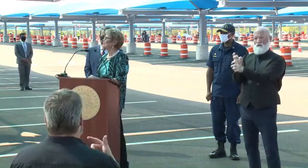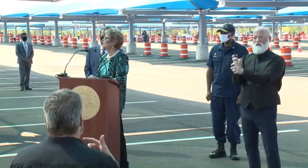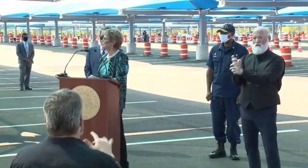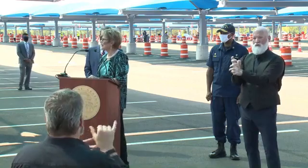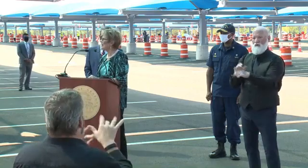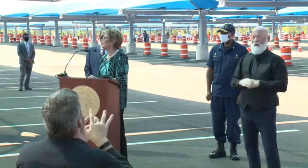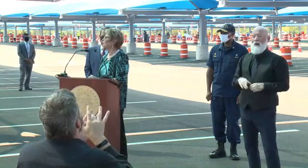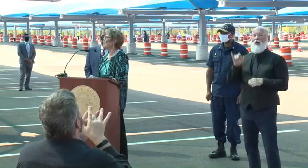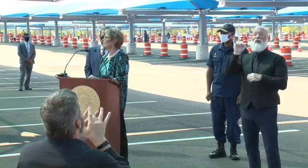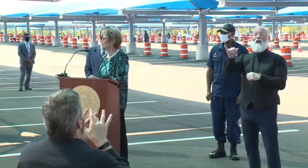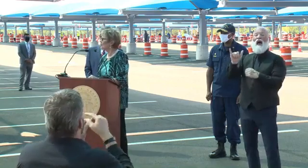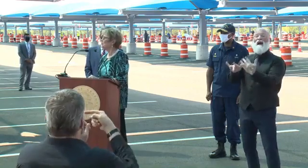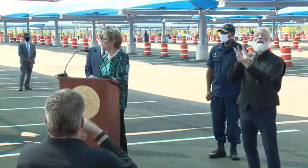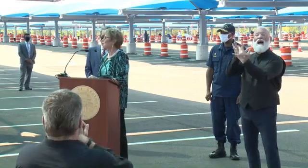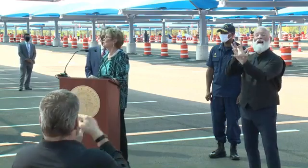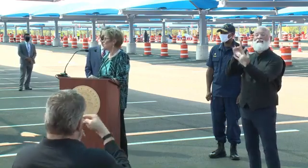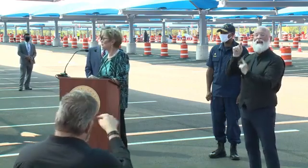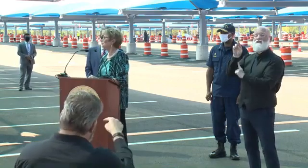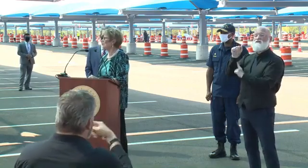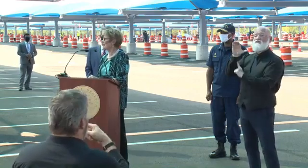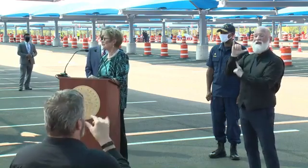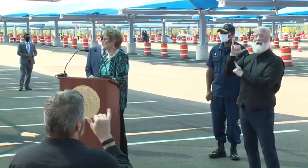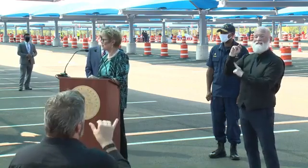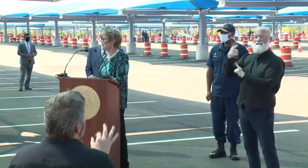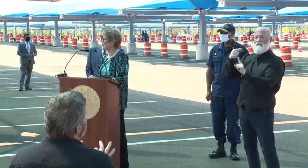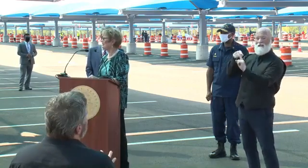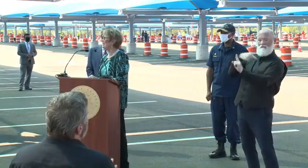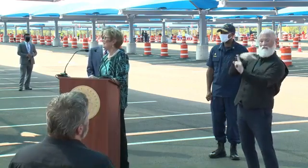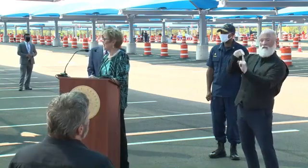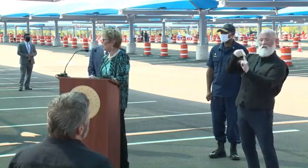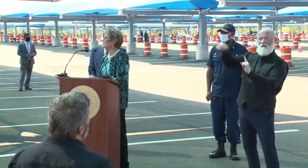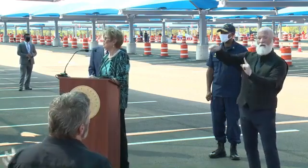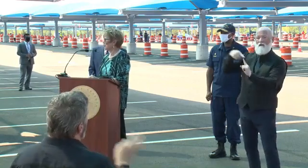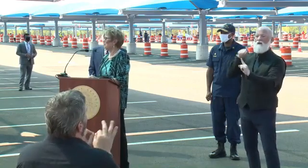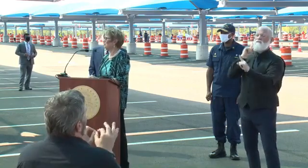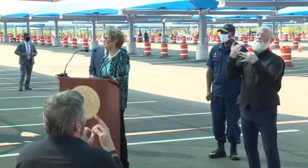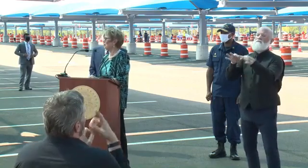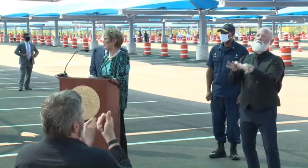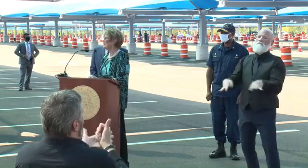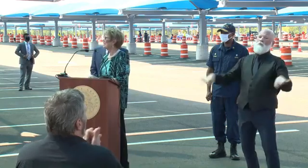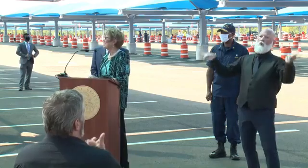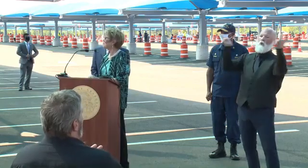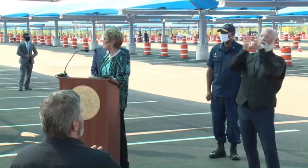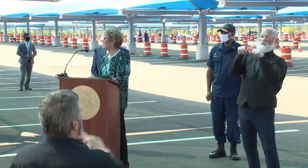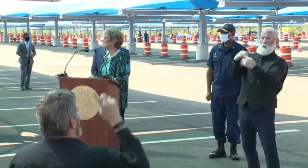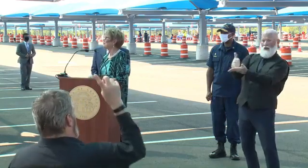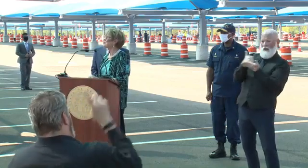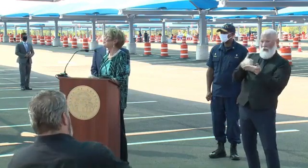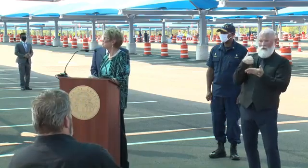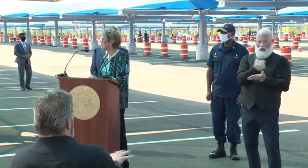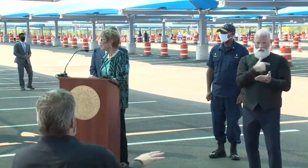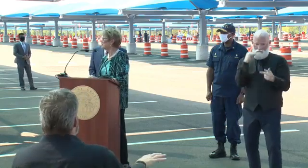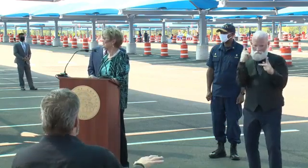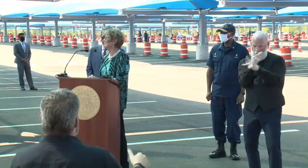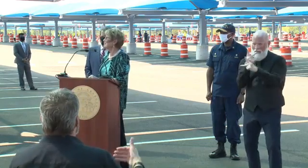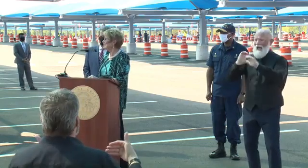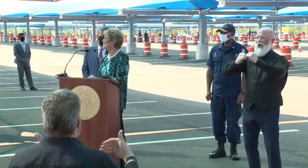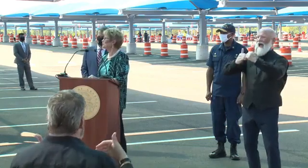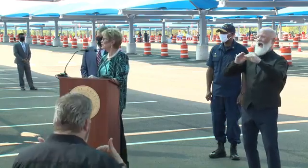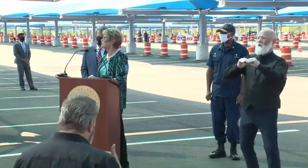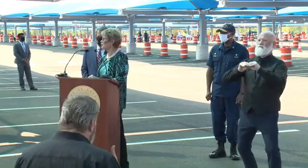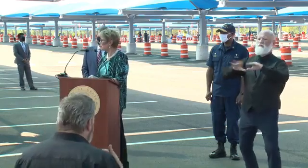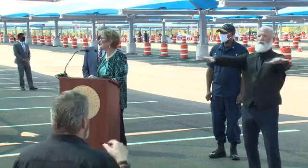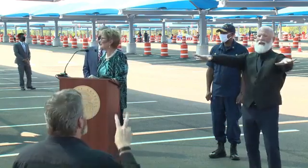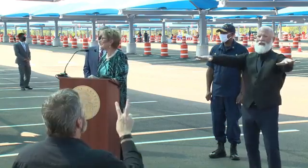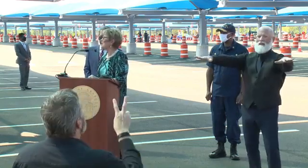tracing to be a very important tool here in Georgia to help us stop the spread. And we have almost 2,000